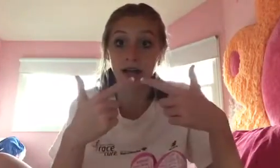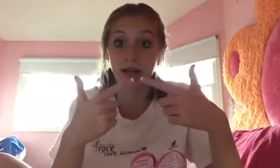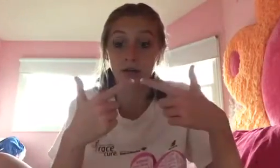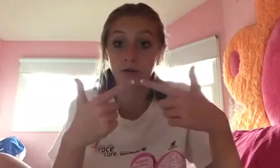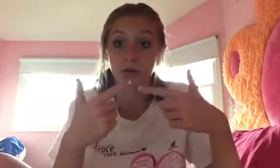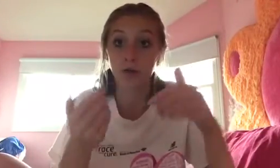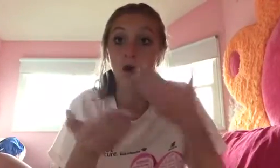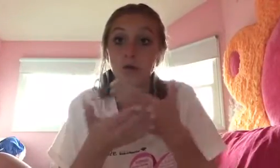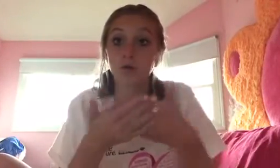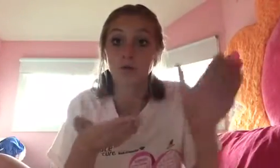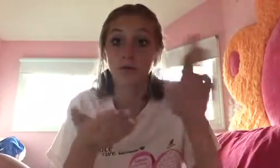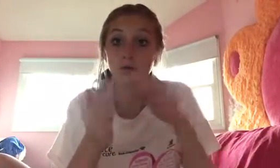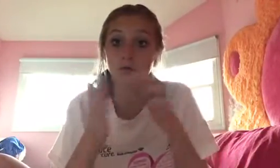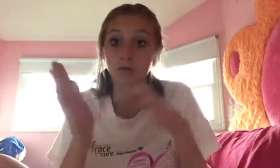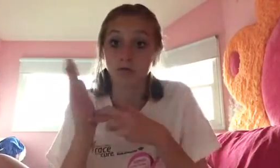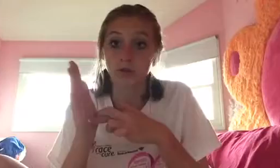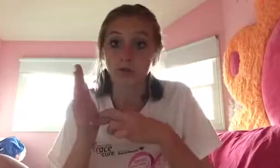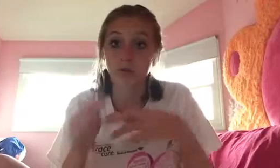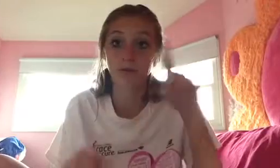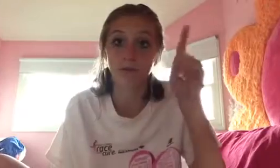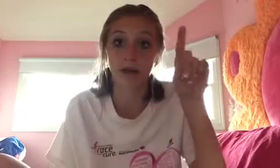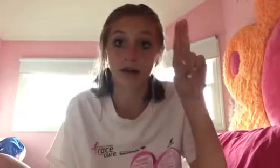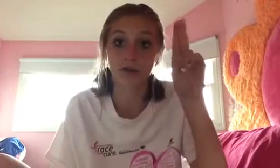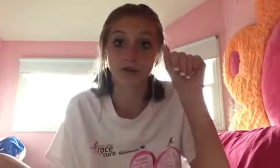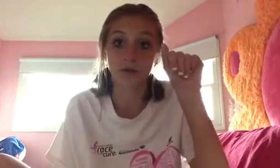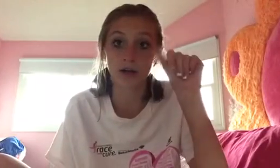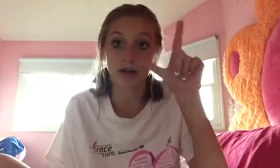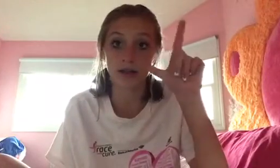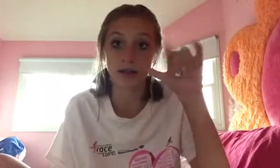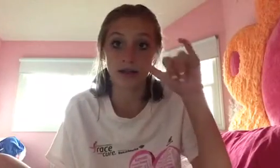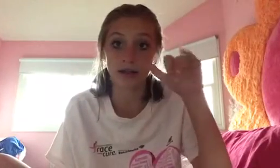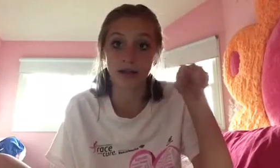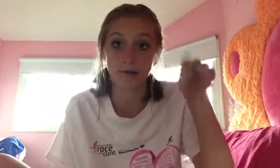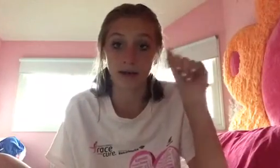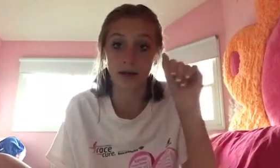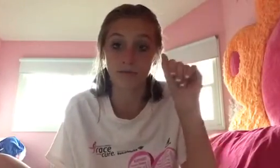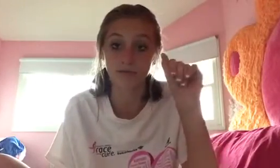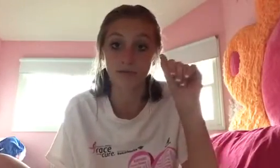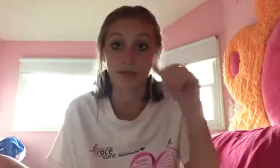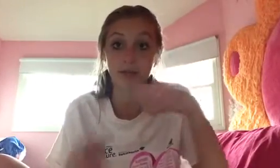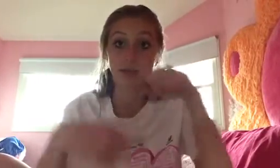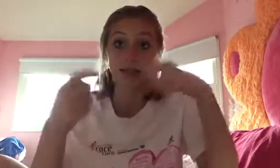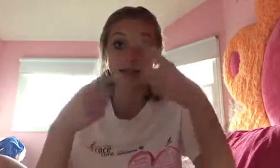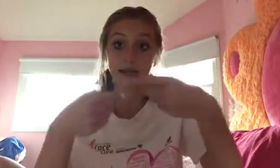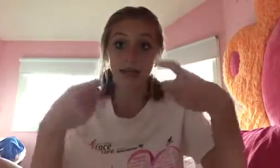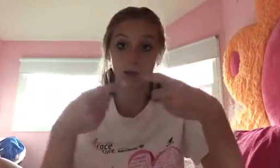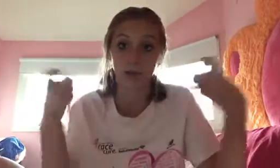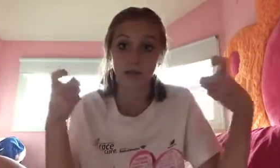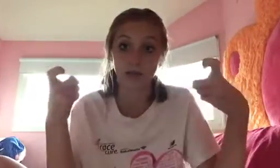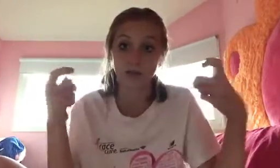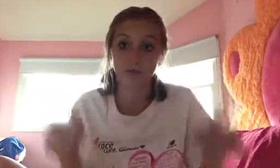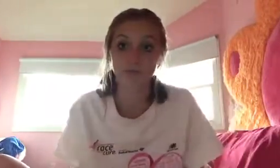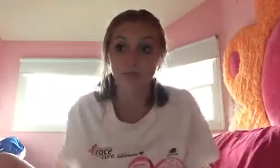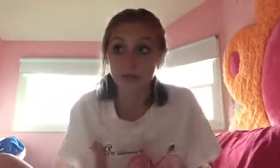sign new rules by Dua Lipa in sign language.